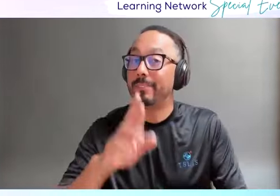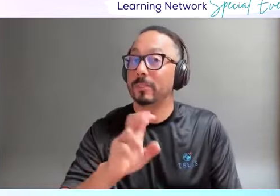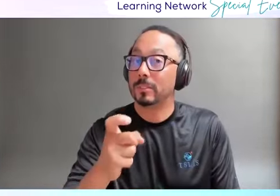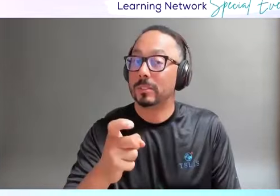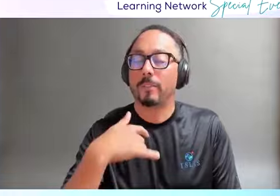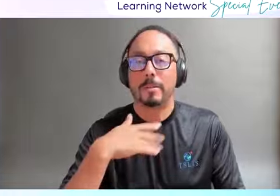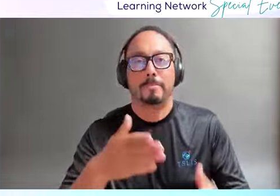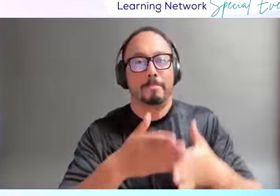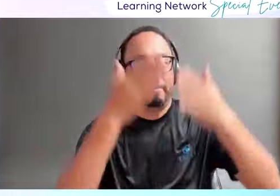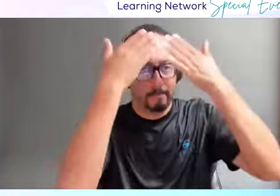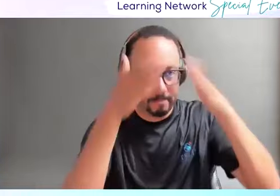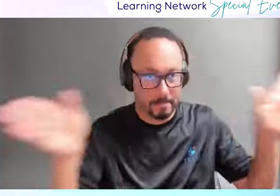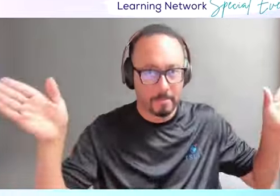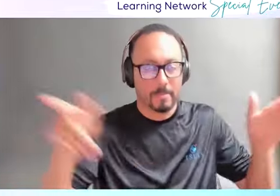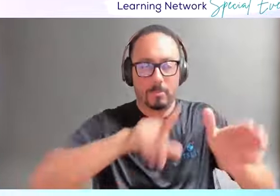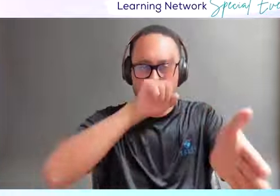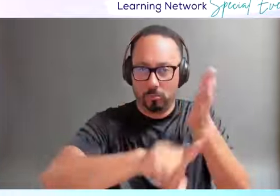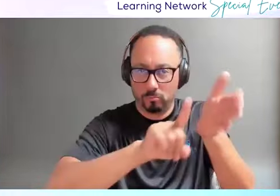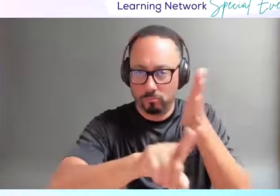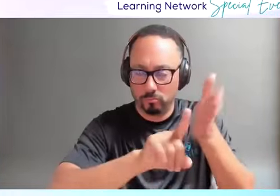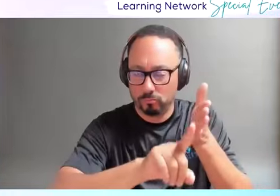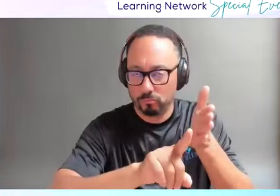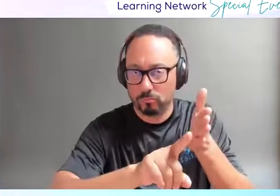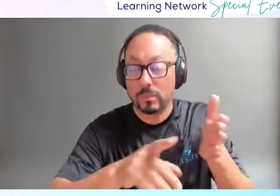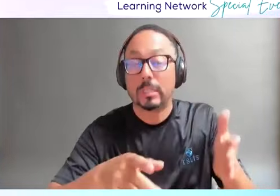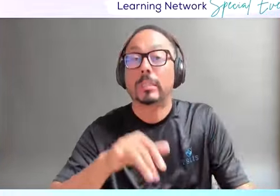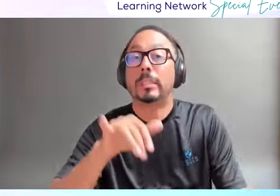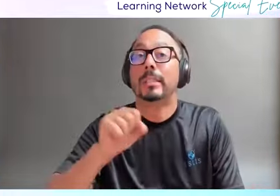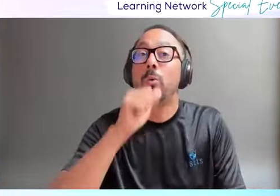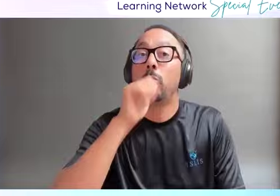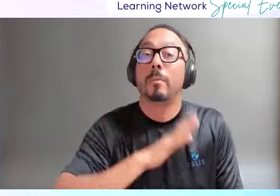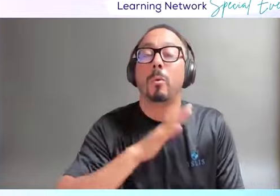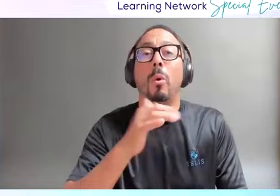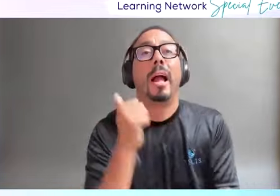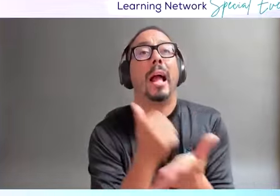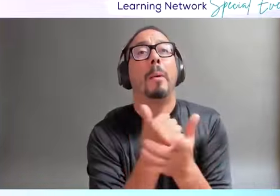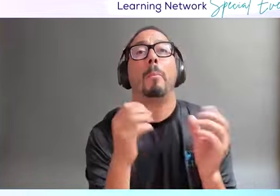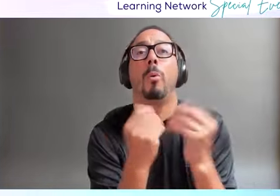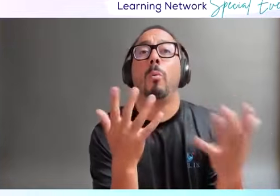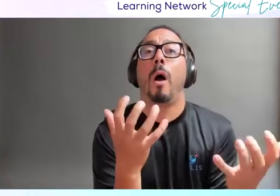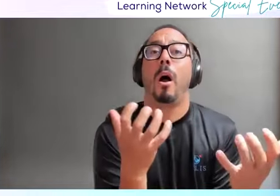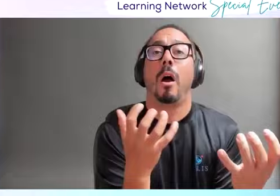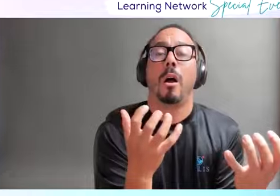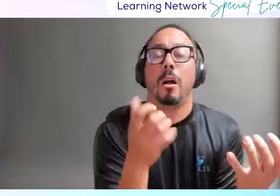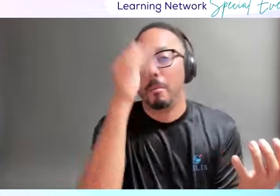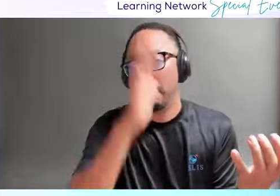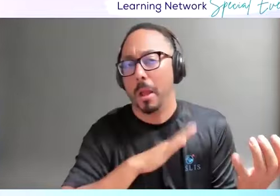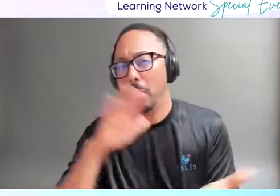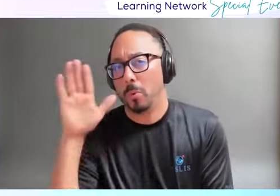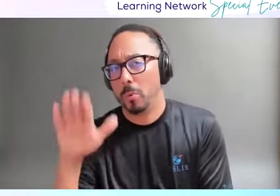gaze. Yes, women are asking for help more. Yes, women have more issues in the pain department, which